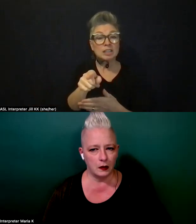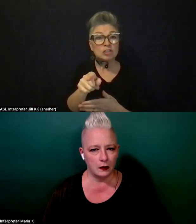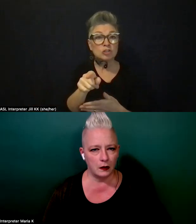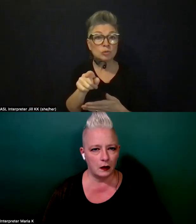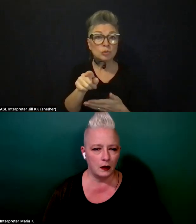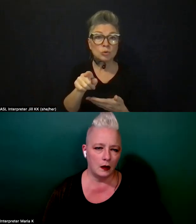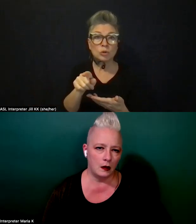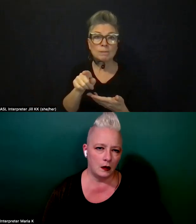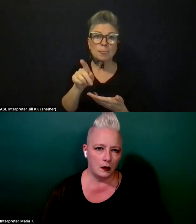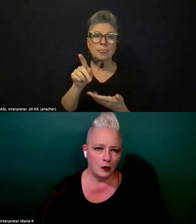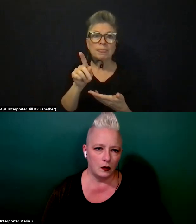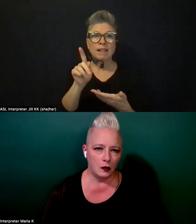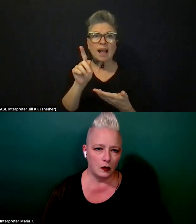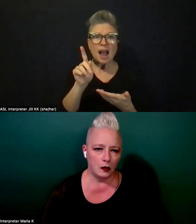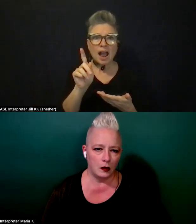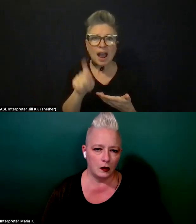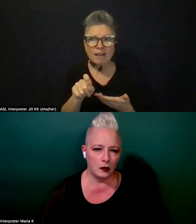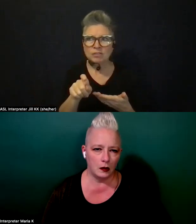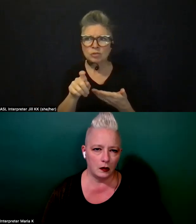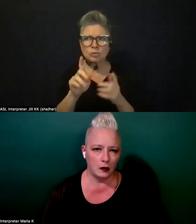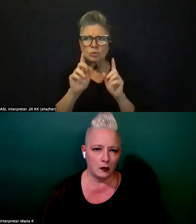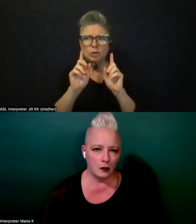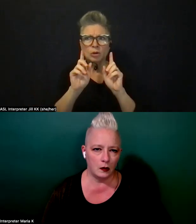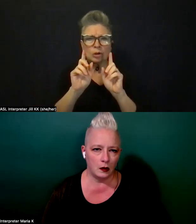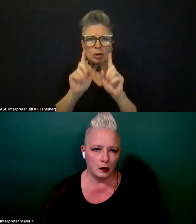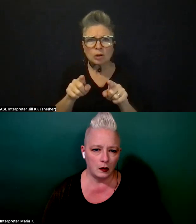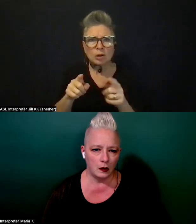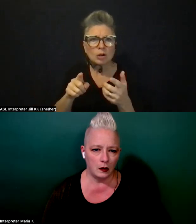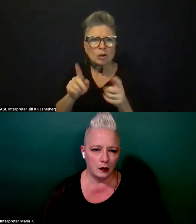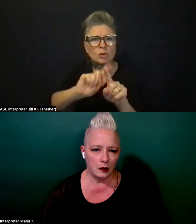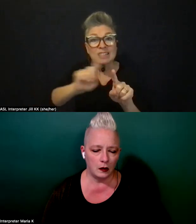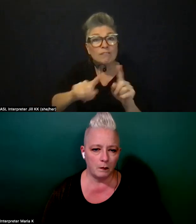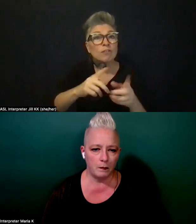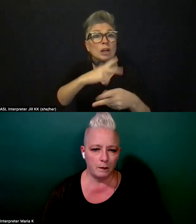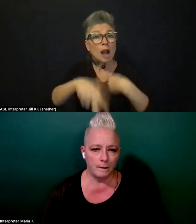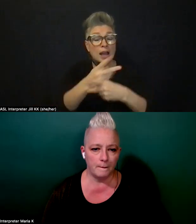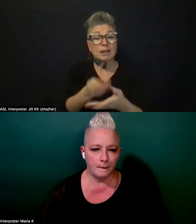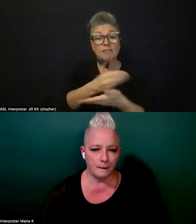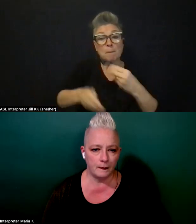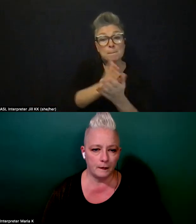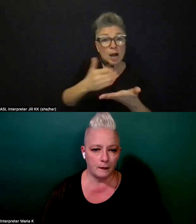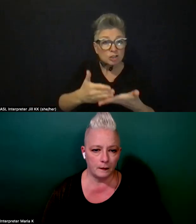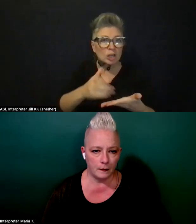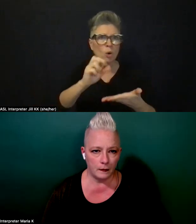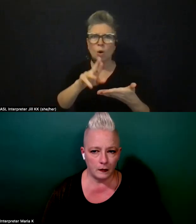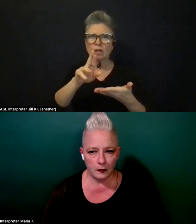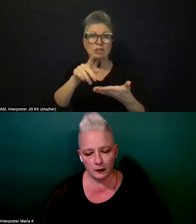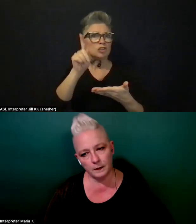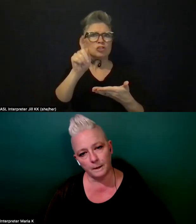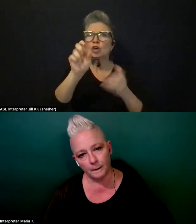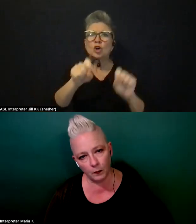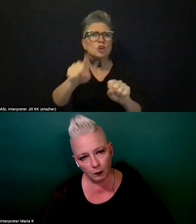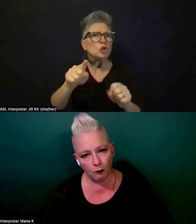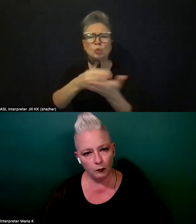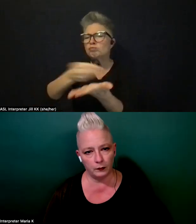movie the budget did they get you kind specific kind of budget or to try to keep it within the budget with